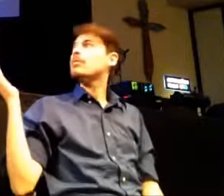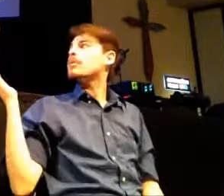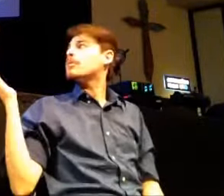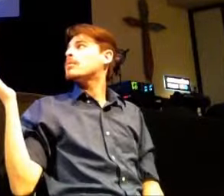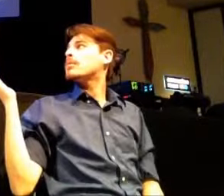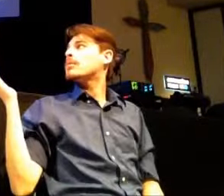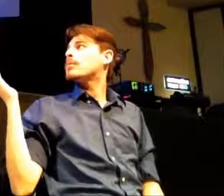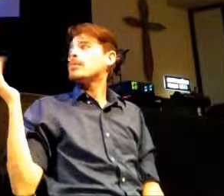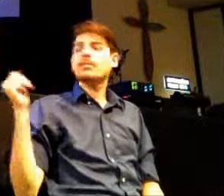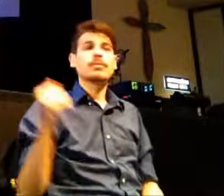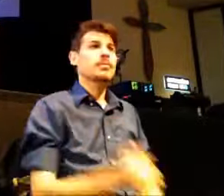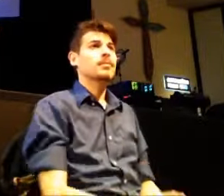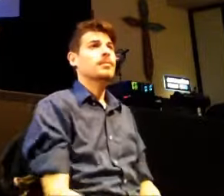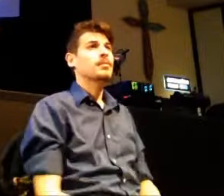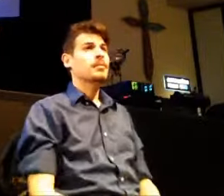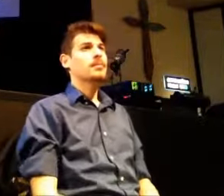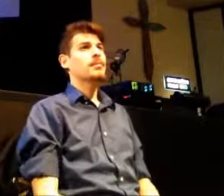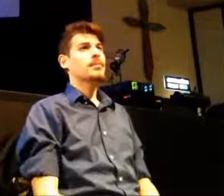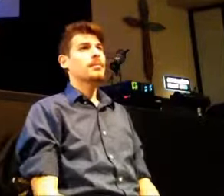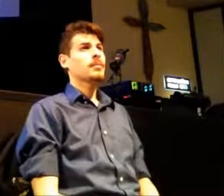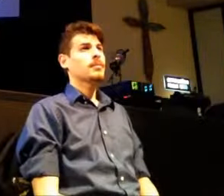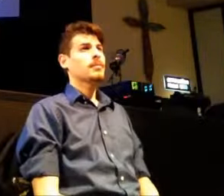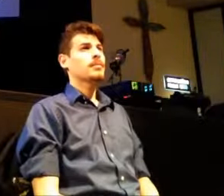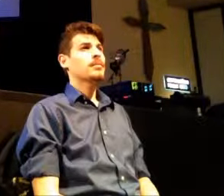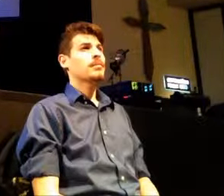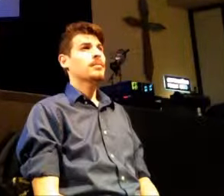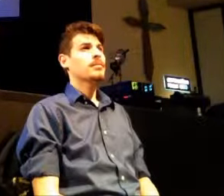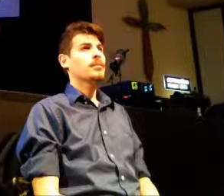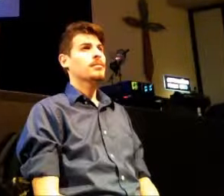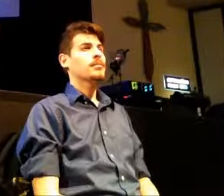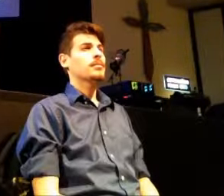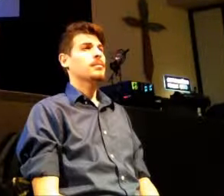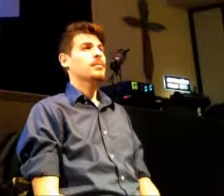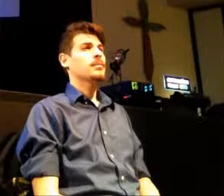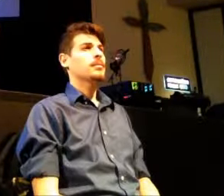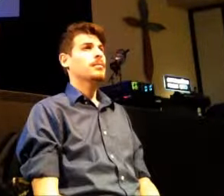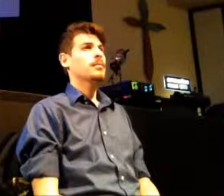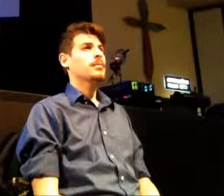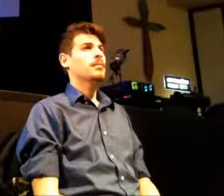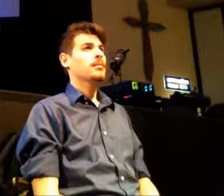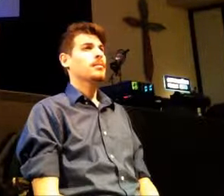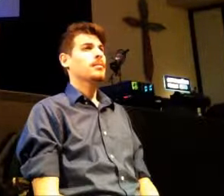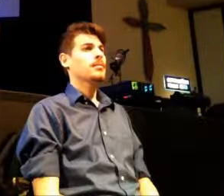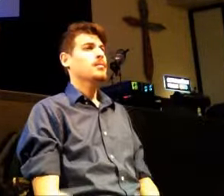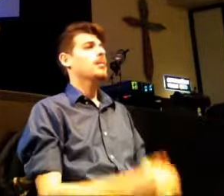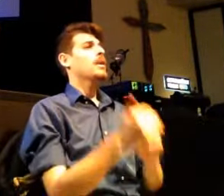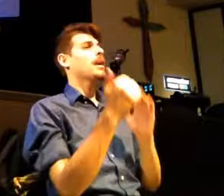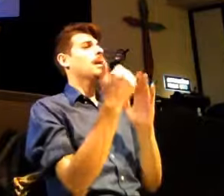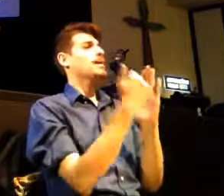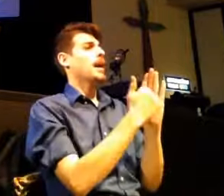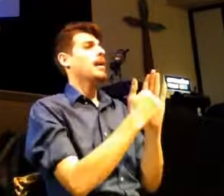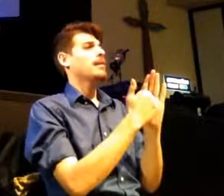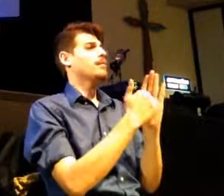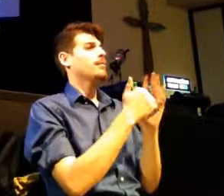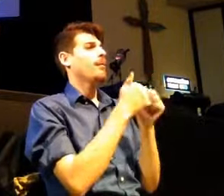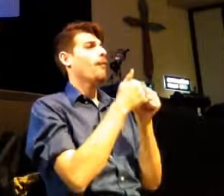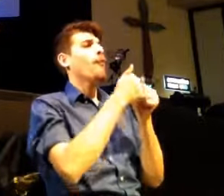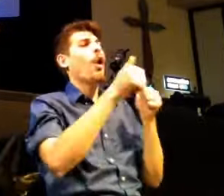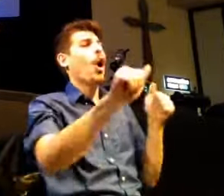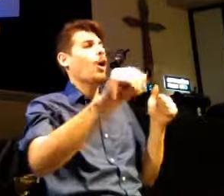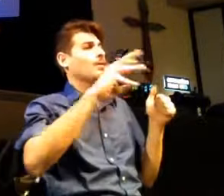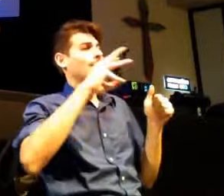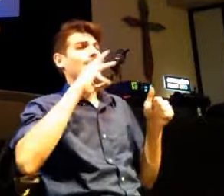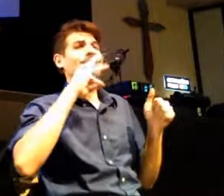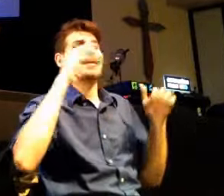to pray. When evening came, he was there alone. But the boat, again, far, far away out on the Sea of